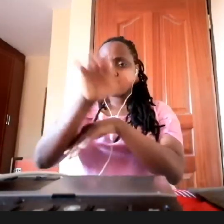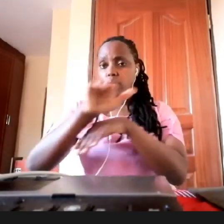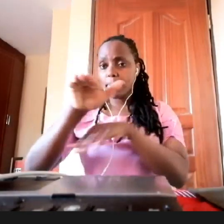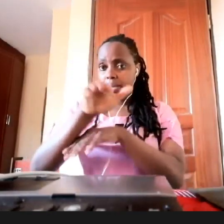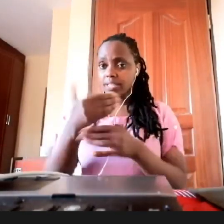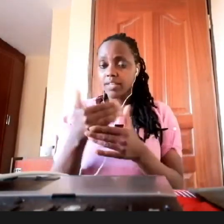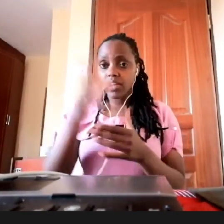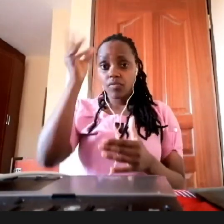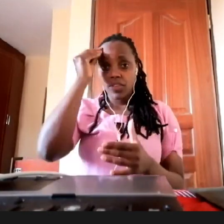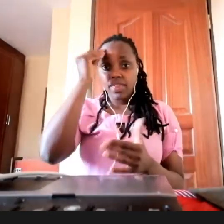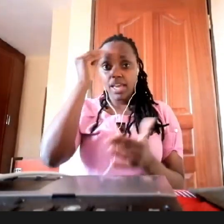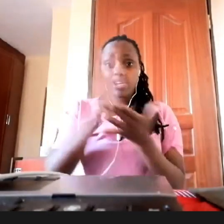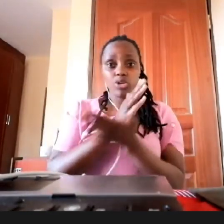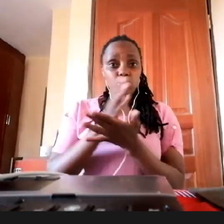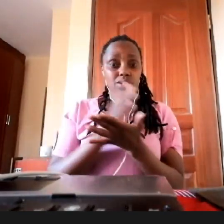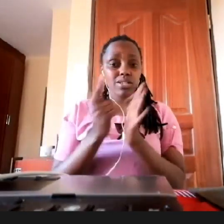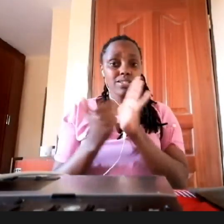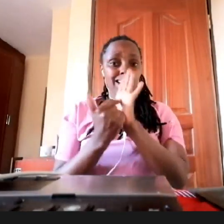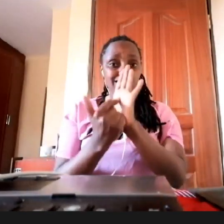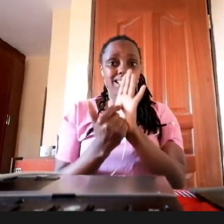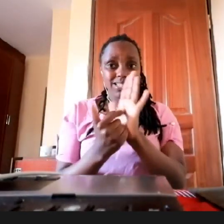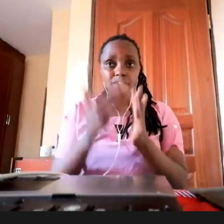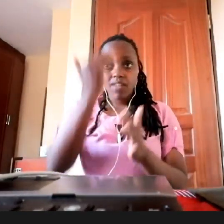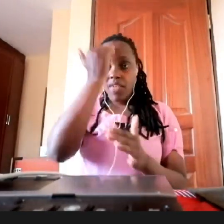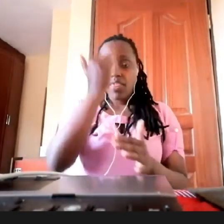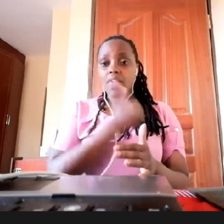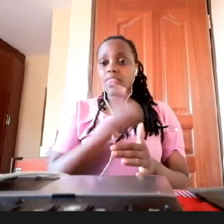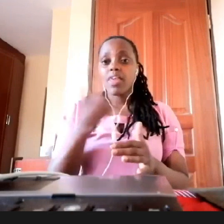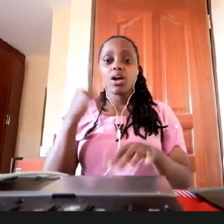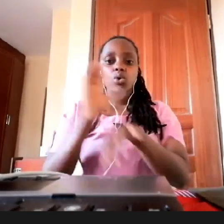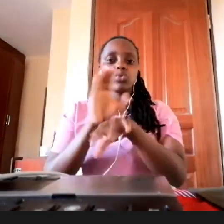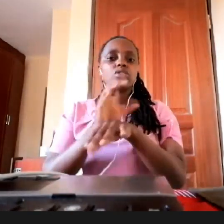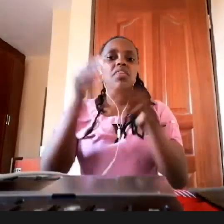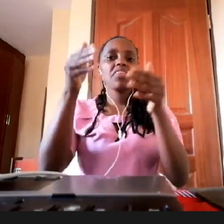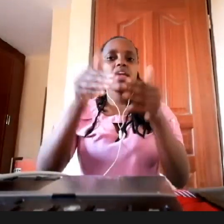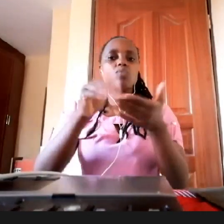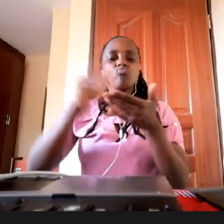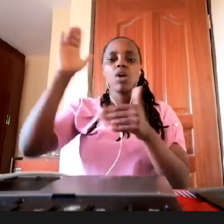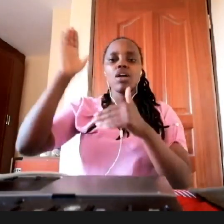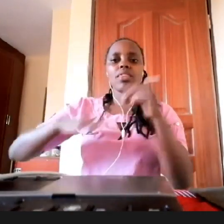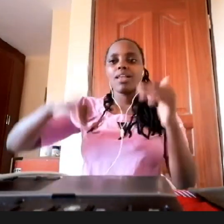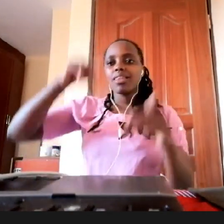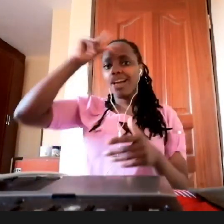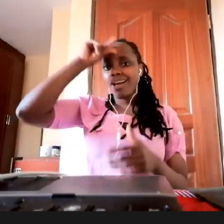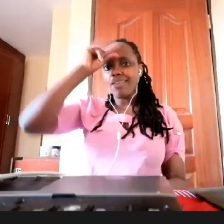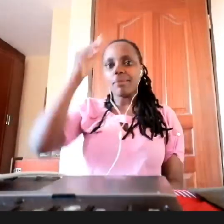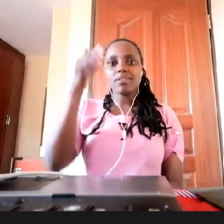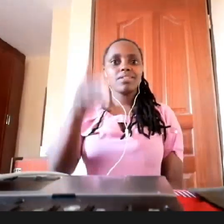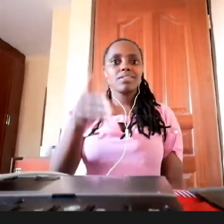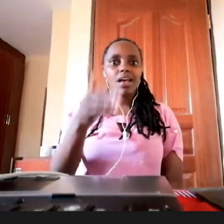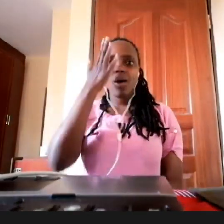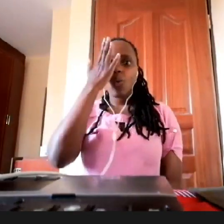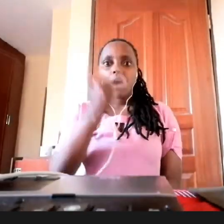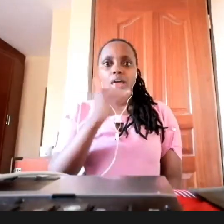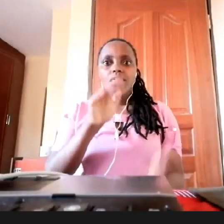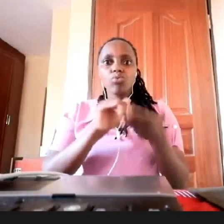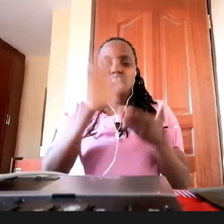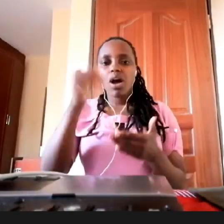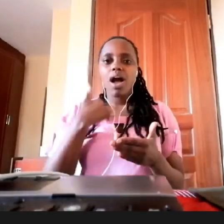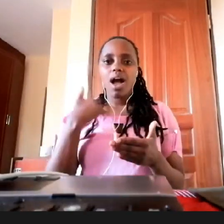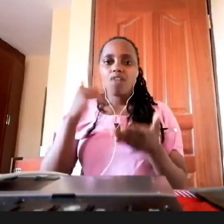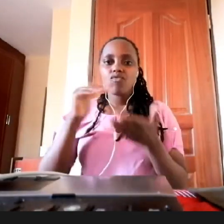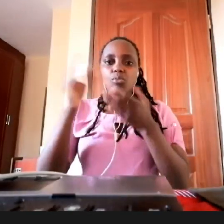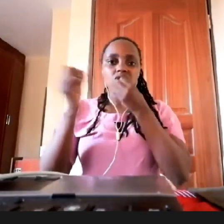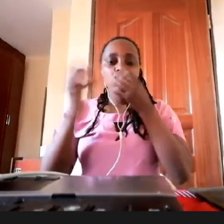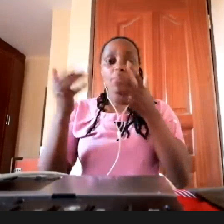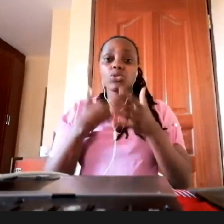the education sector, for example, the Catholic Church is present more than the state is present, and they would most likely have more